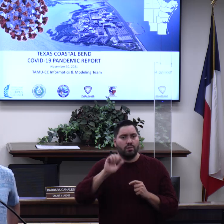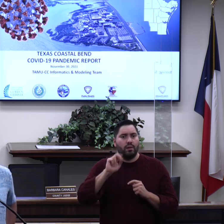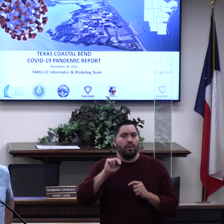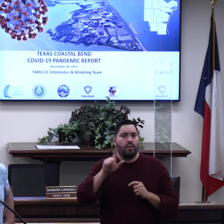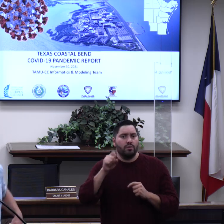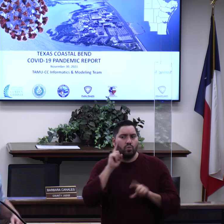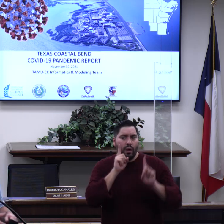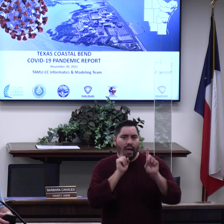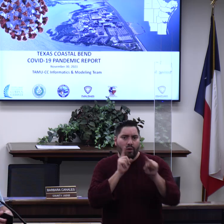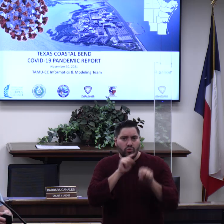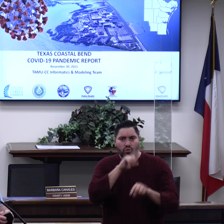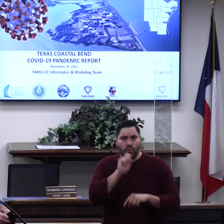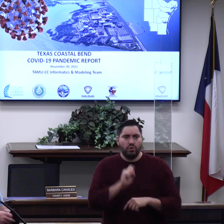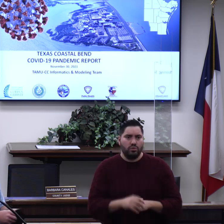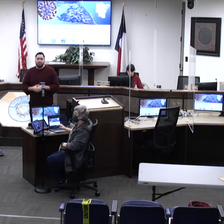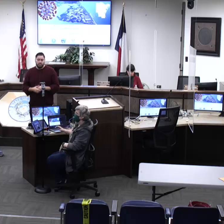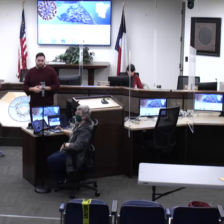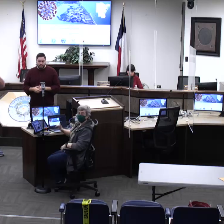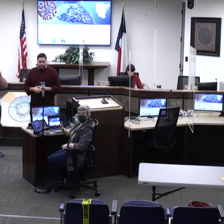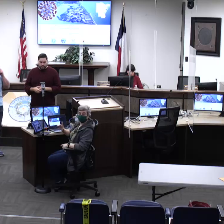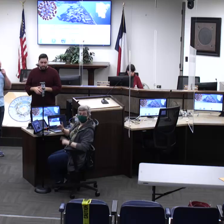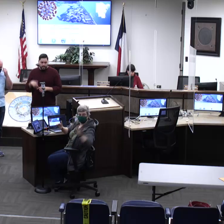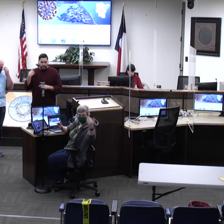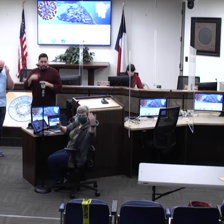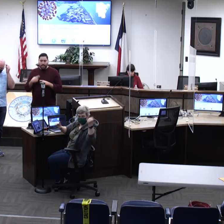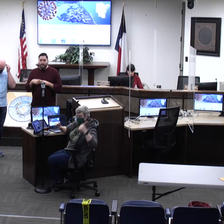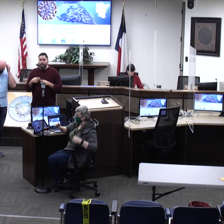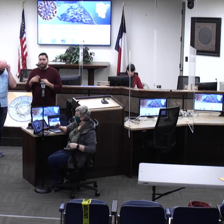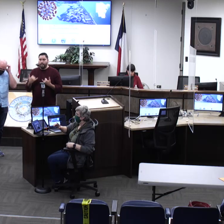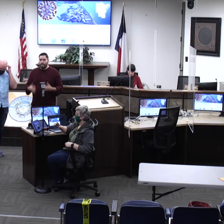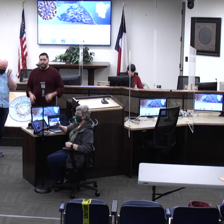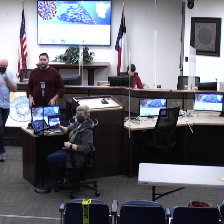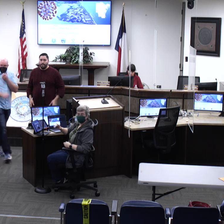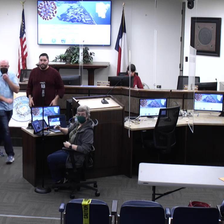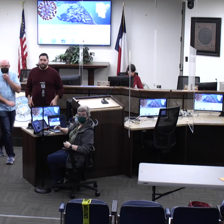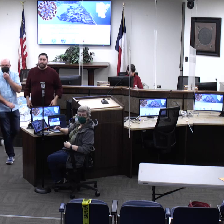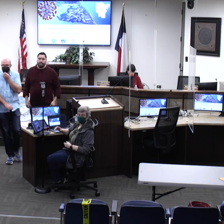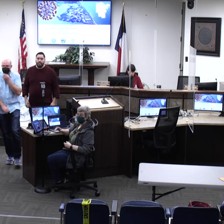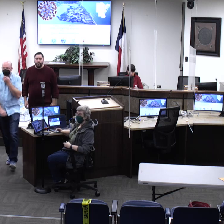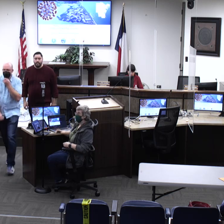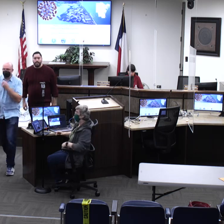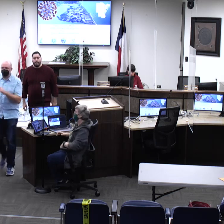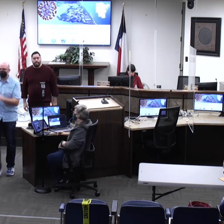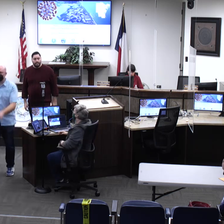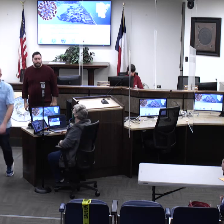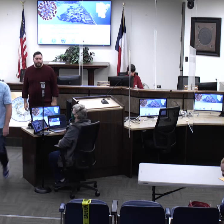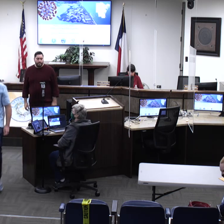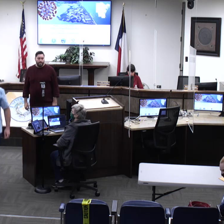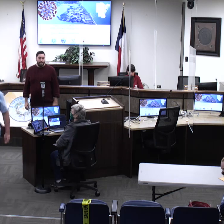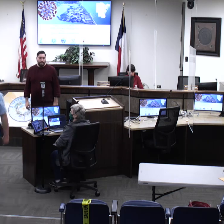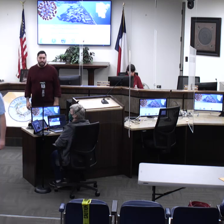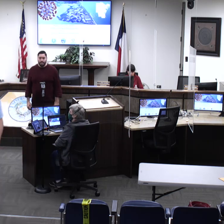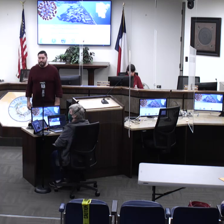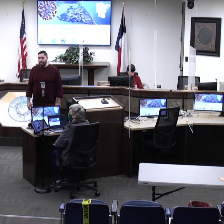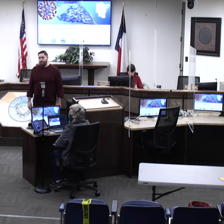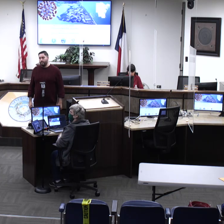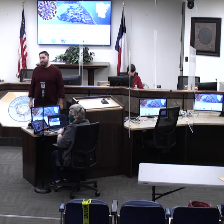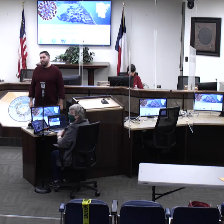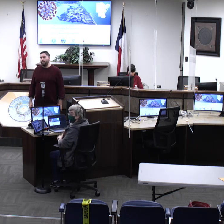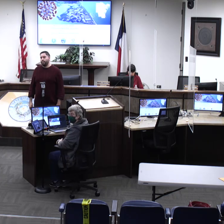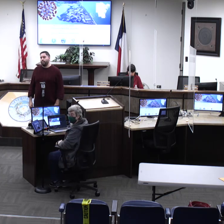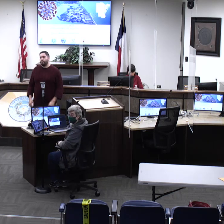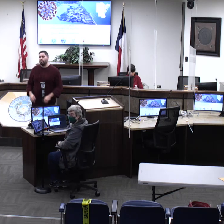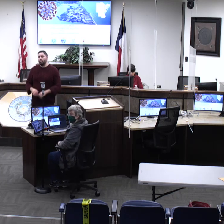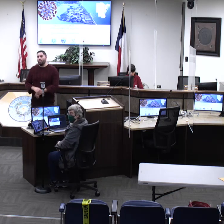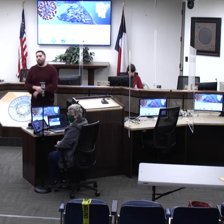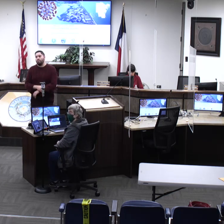you. El doctor Chris Bird comenzó con la definición de la variante Omicron, la cual cuenta con las mutaciones genéticas conocidas por afectar